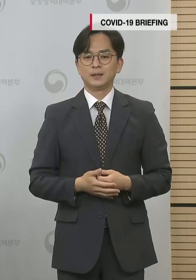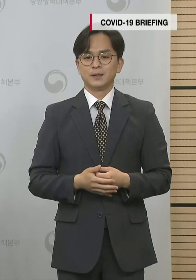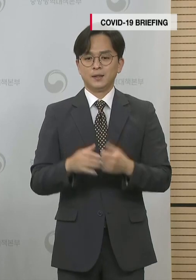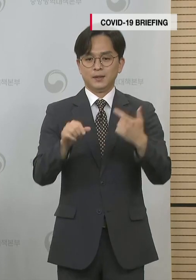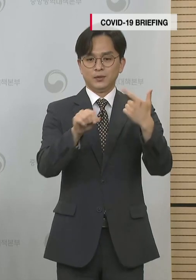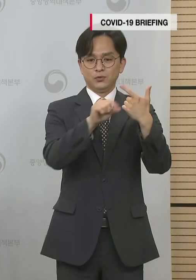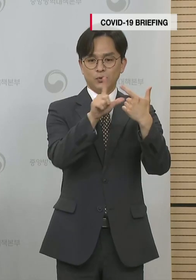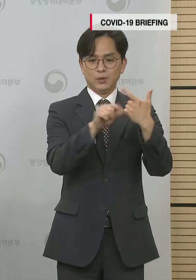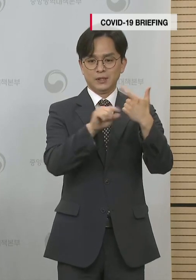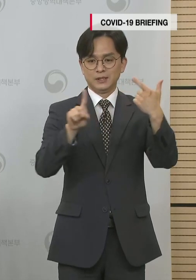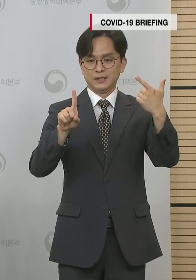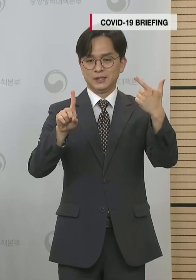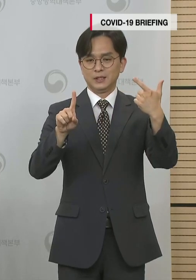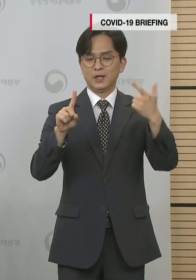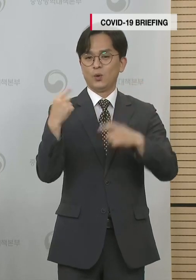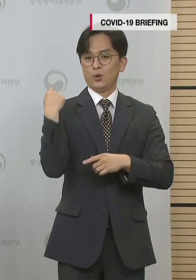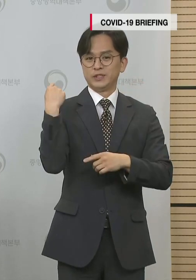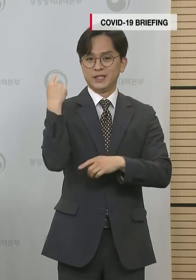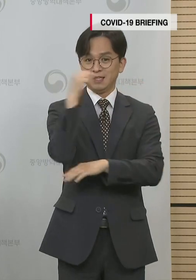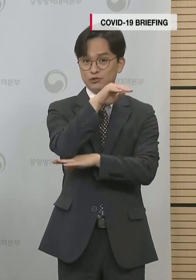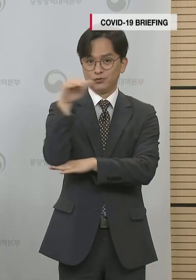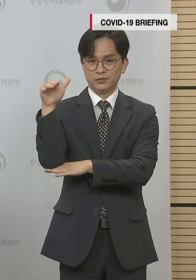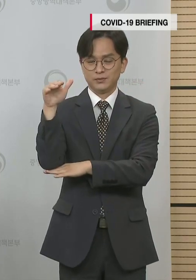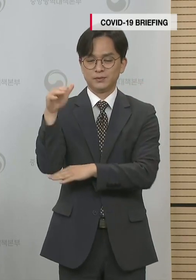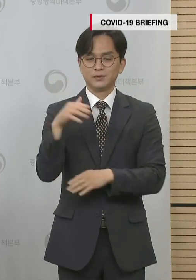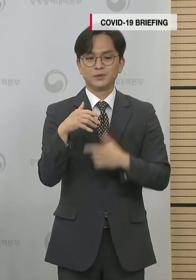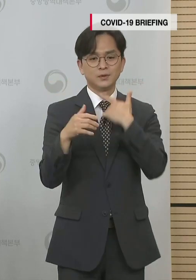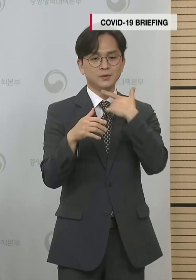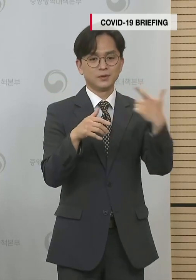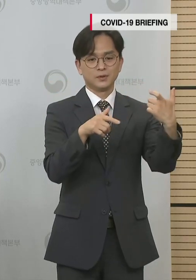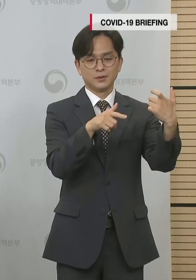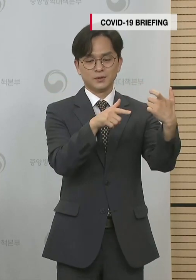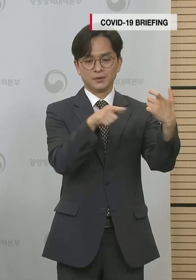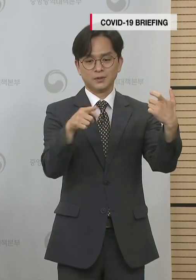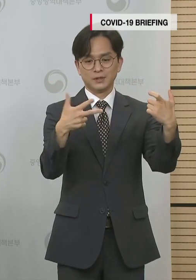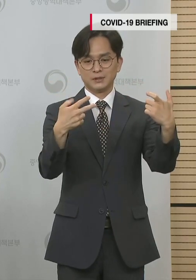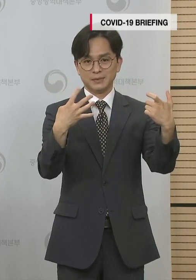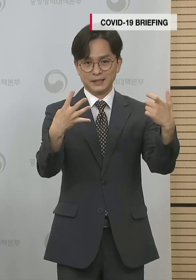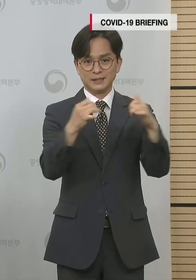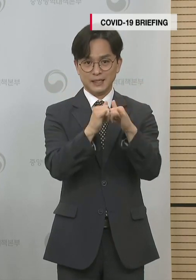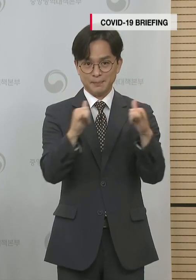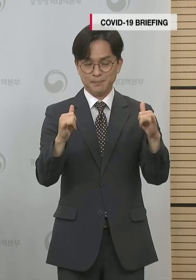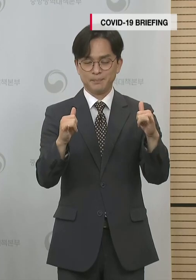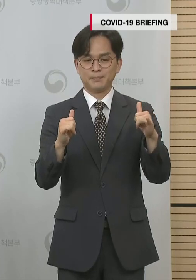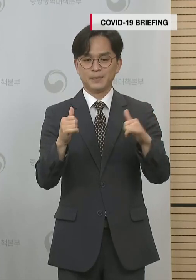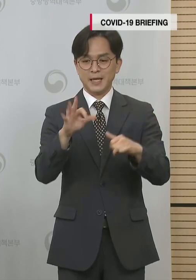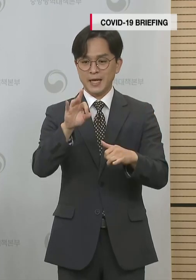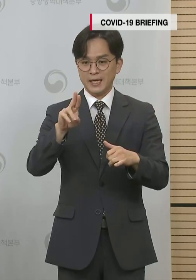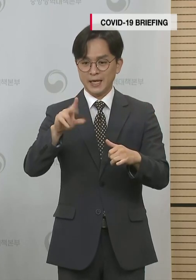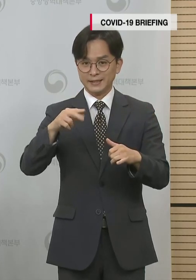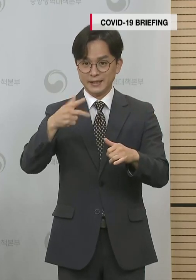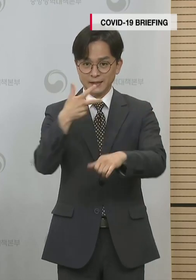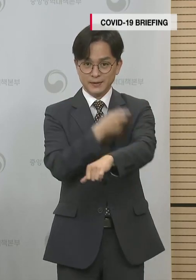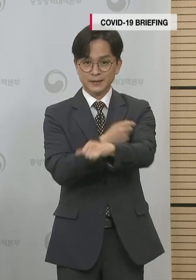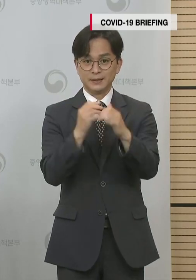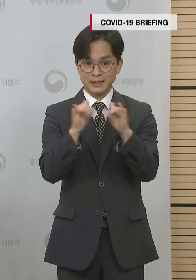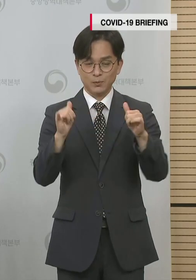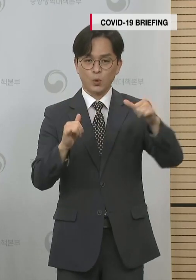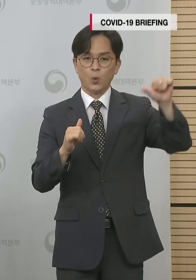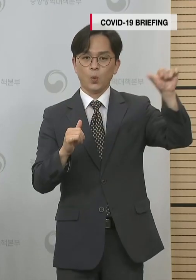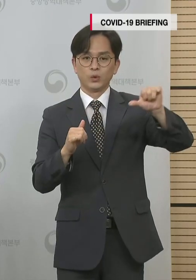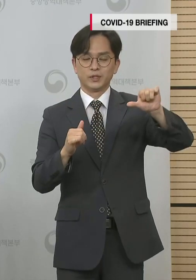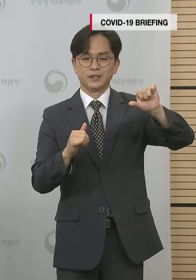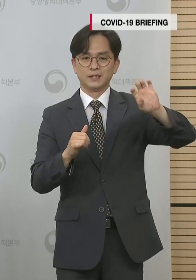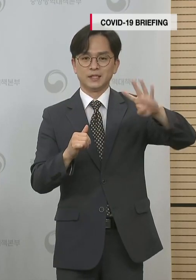AstraZeneca vaccines, given that they have given their consent. And also as for the senior citizens who have received